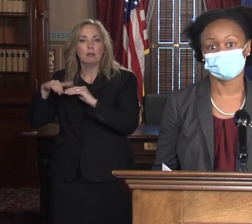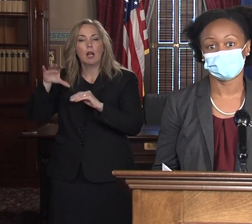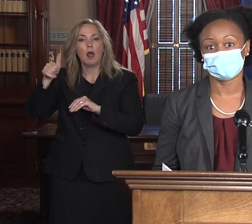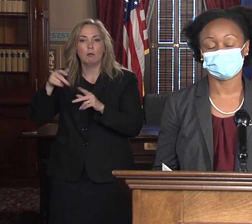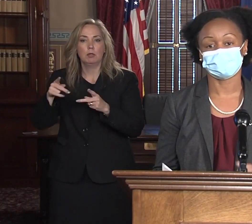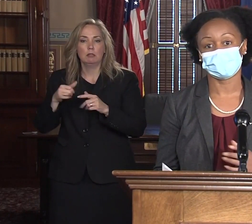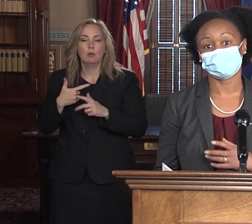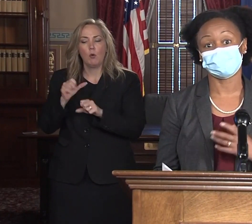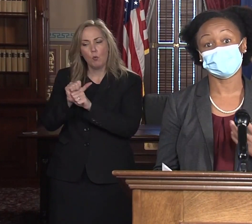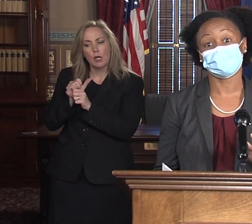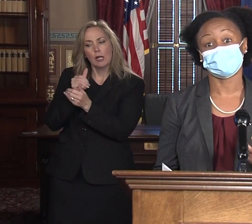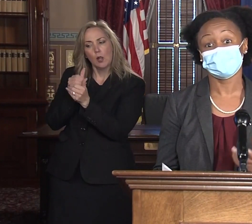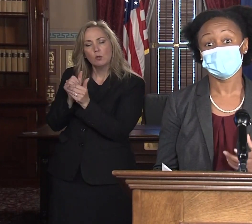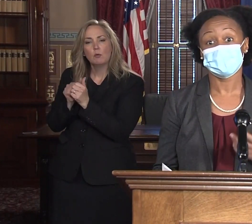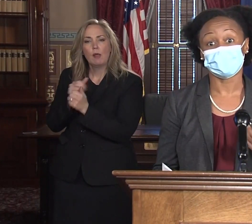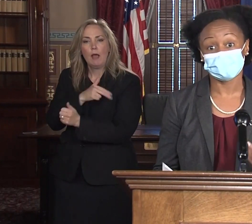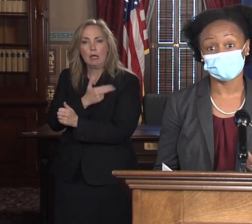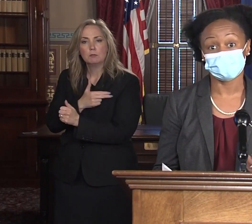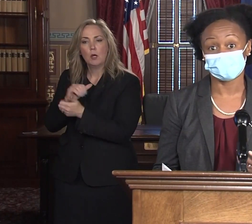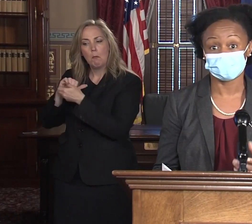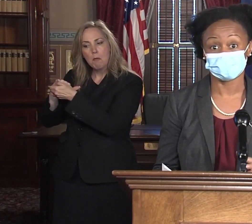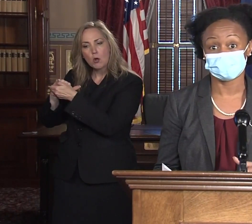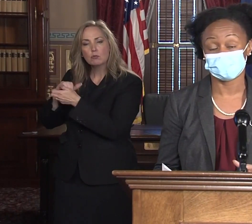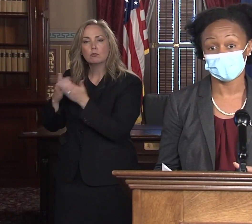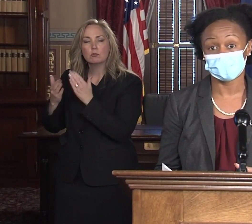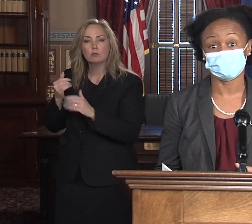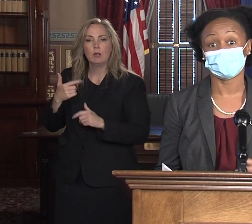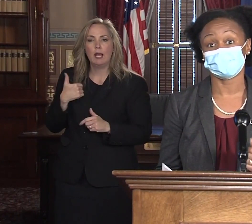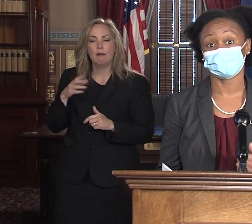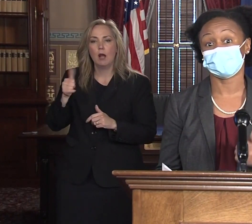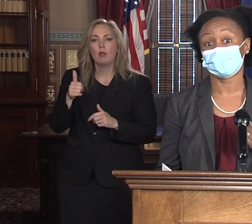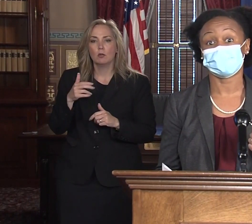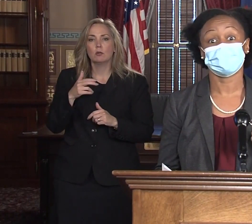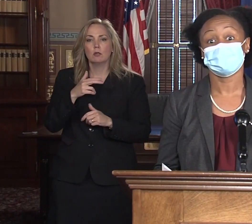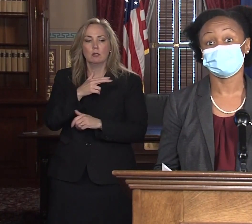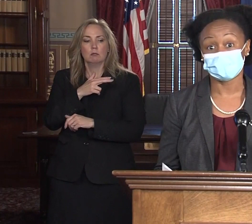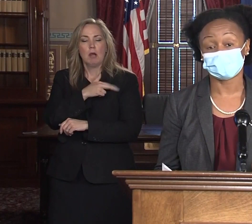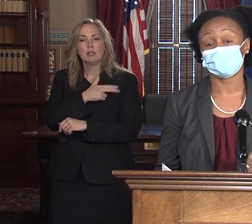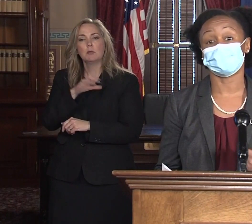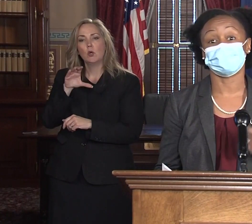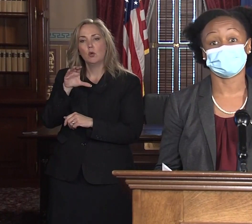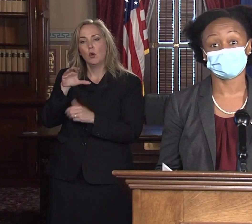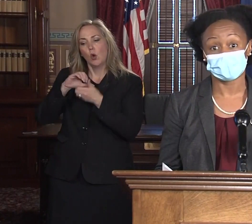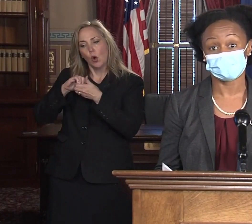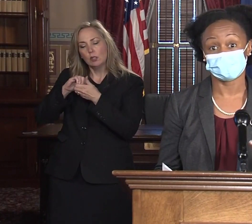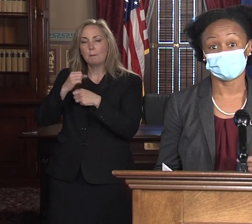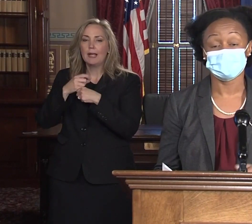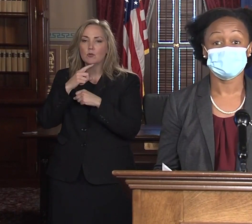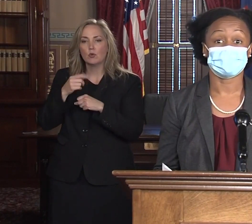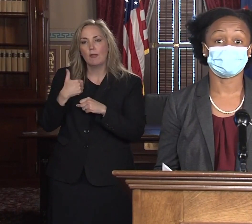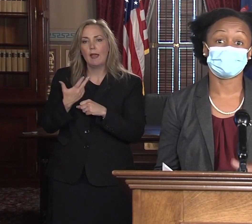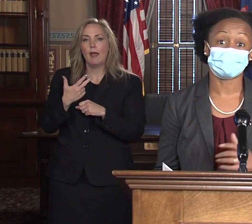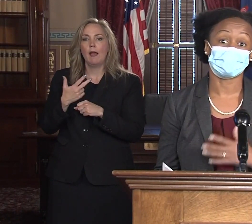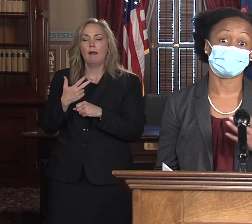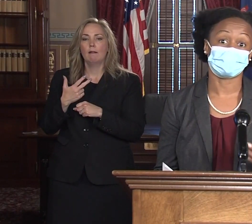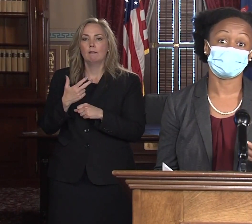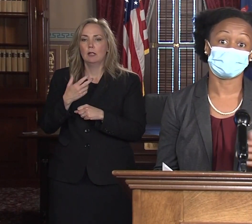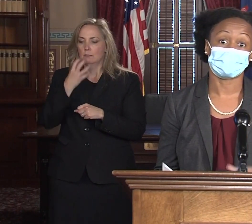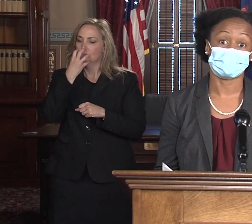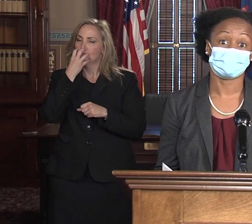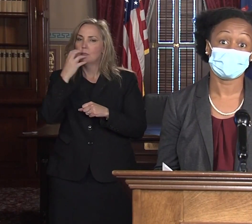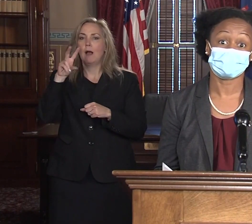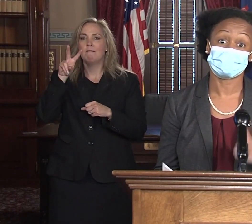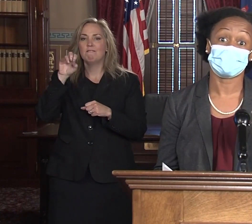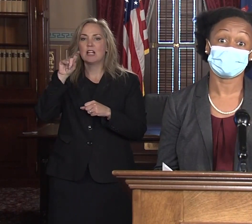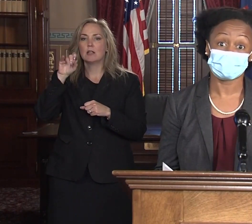our hospital partners. We have regional healthcare coalitions as well, making sure they have ventilators and staffing to be able to